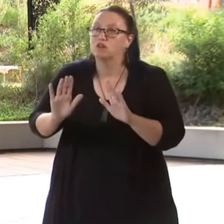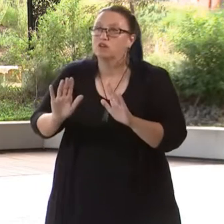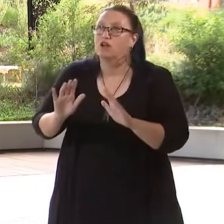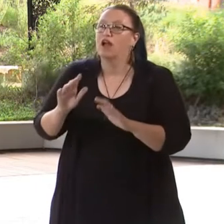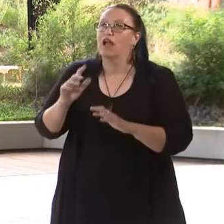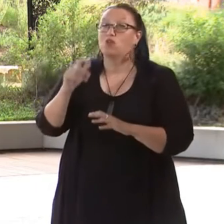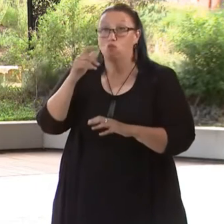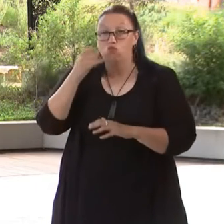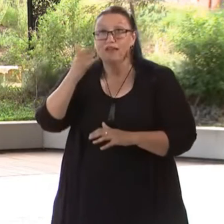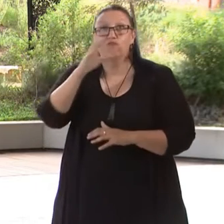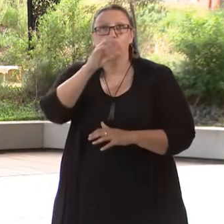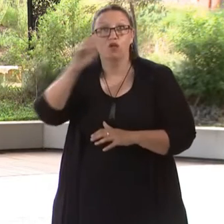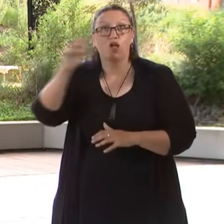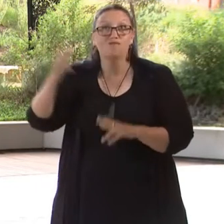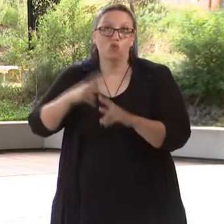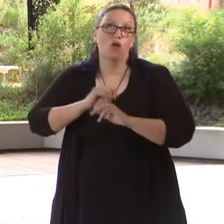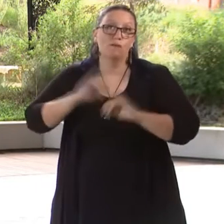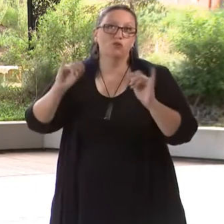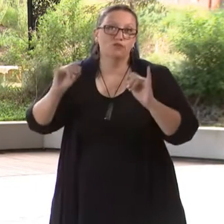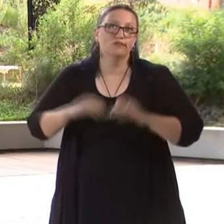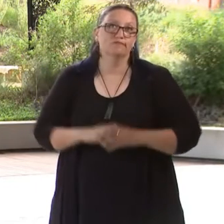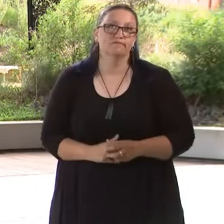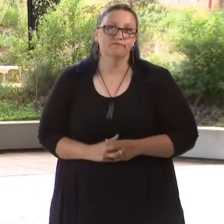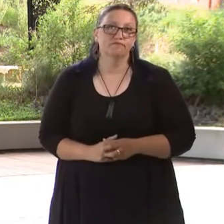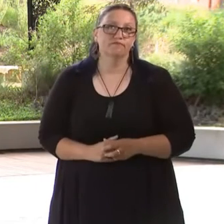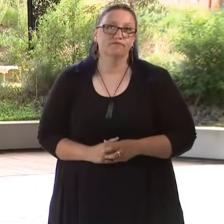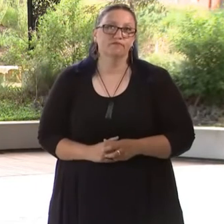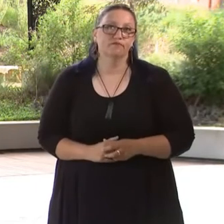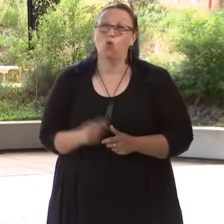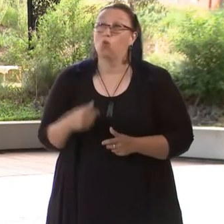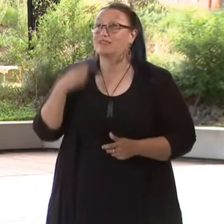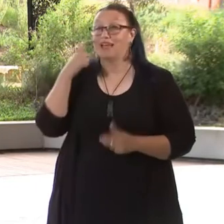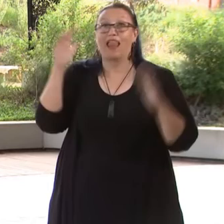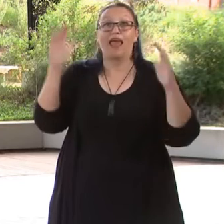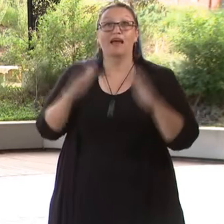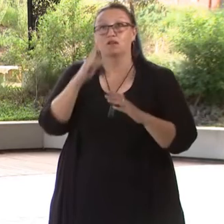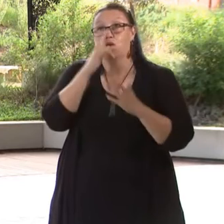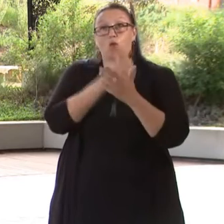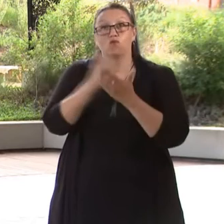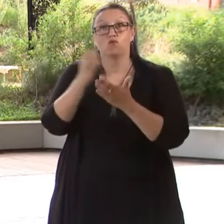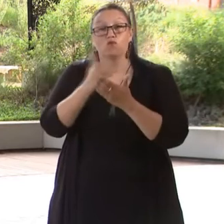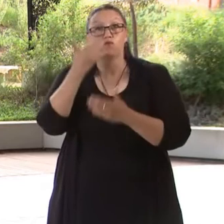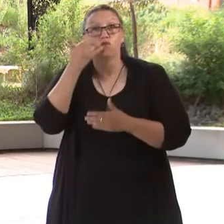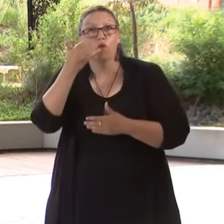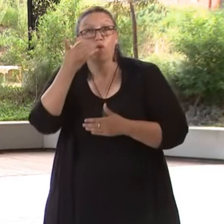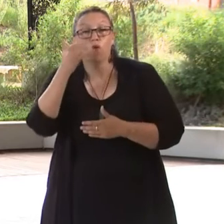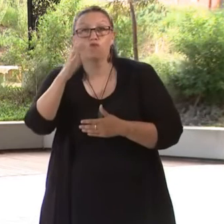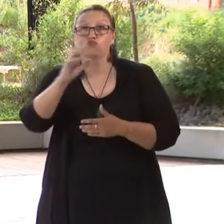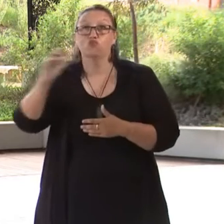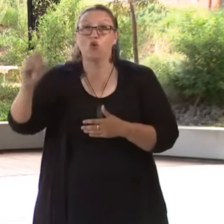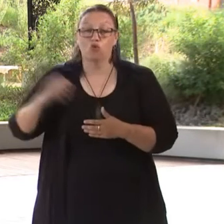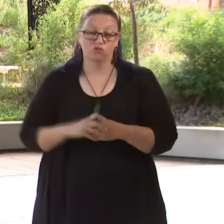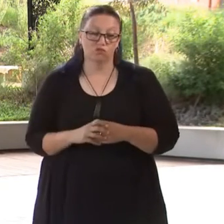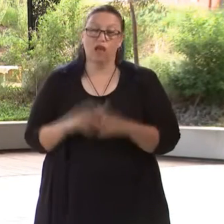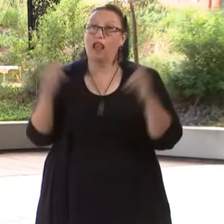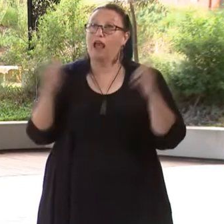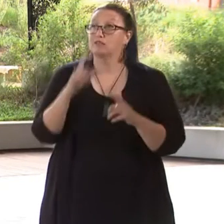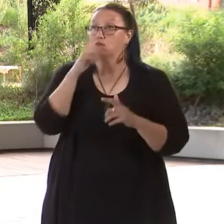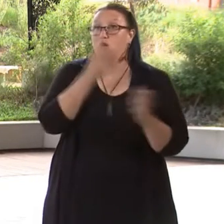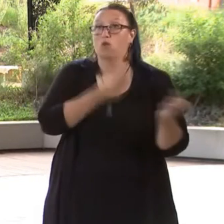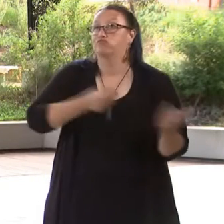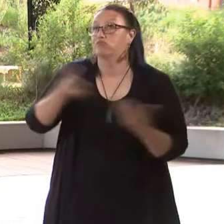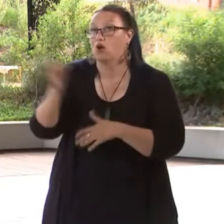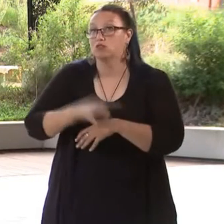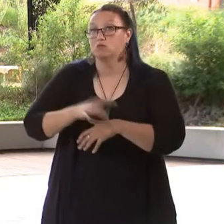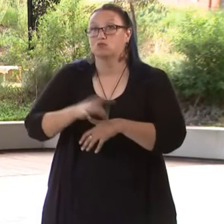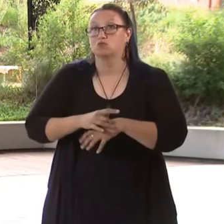hospitals. We are seeing a reduction in emergency department attendances. But the important message is, as we've said time and time